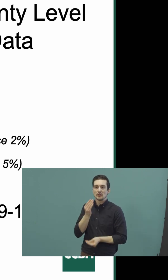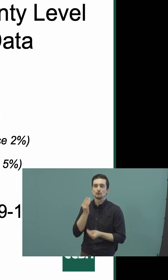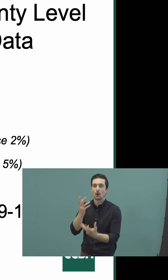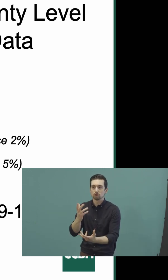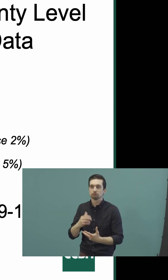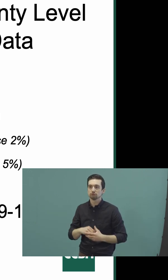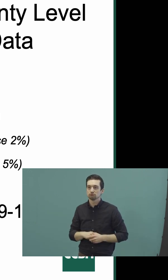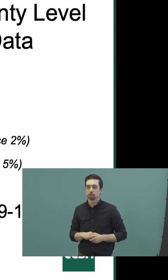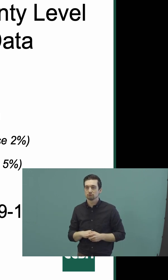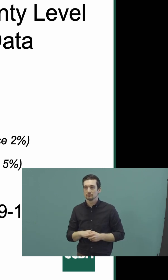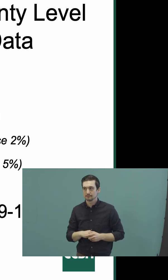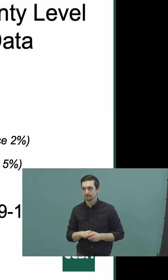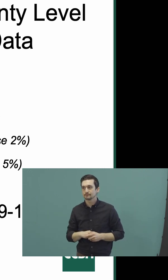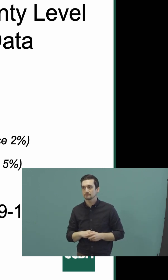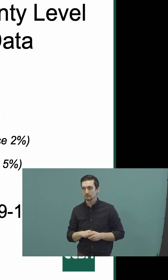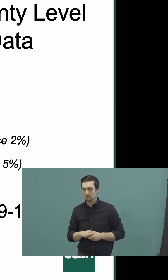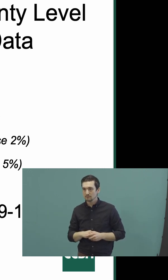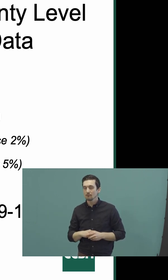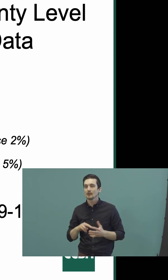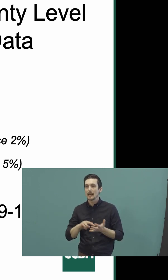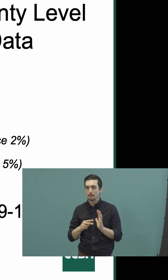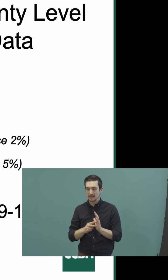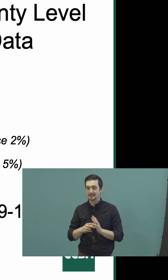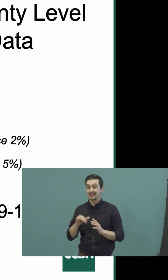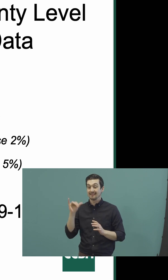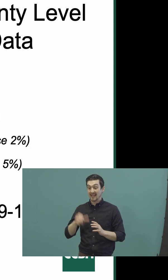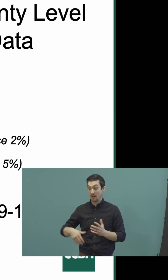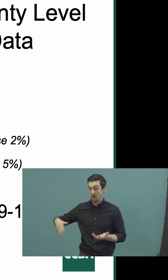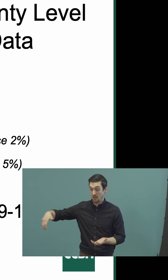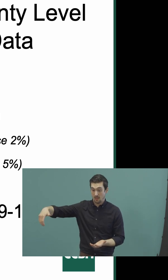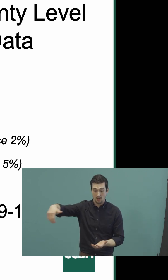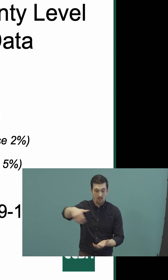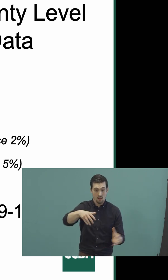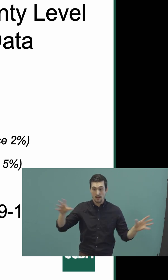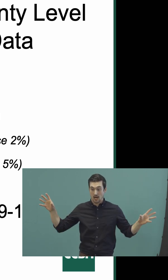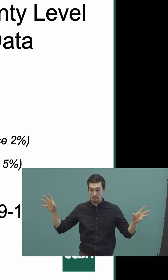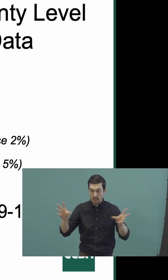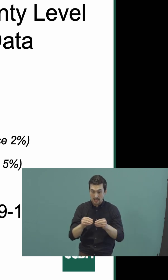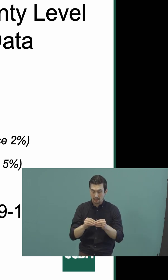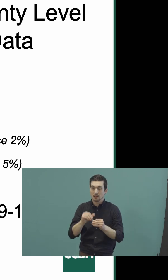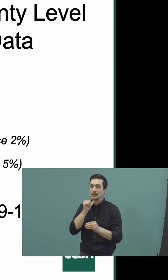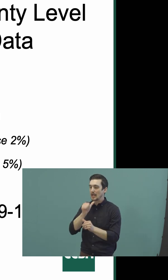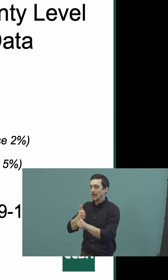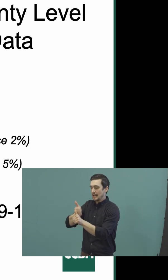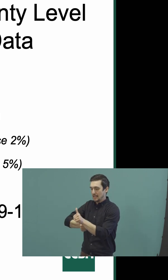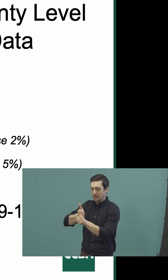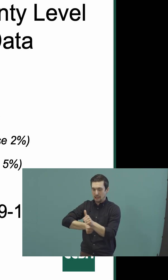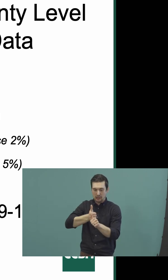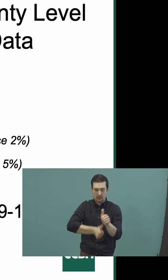be an aggregate, meaning a complete analysis, not individual labs.